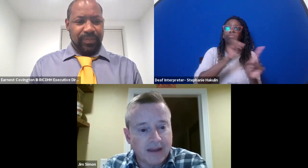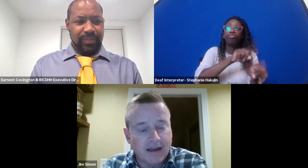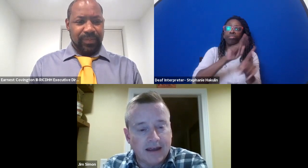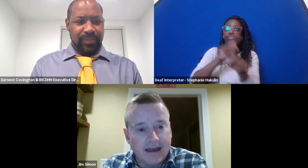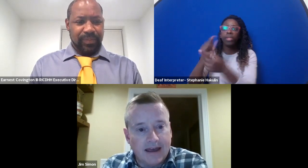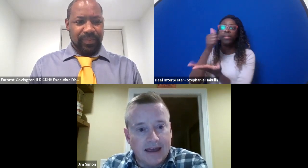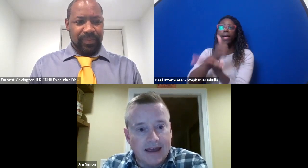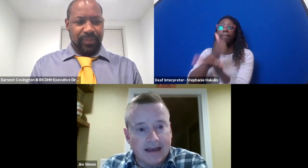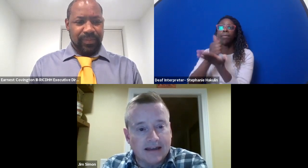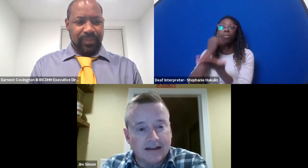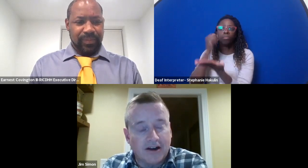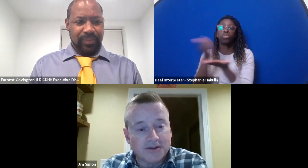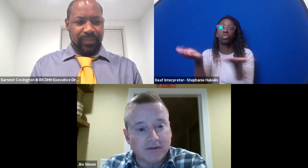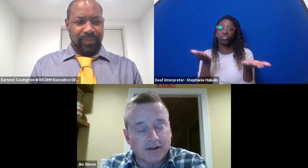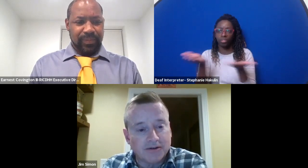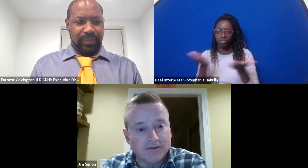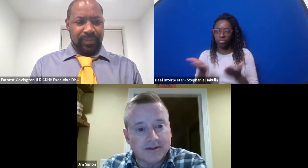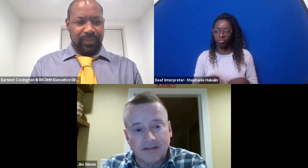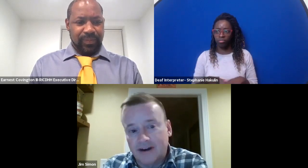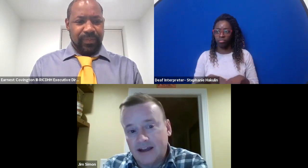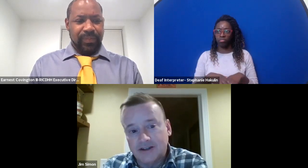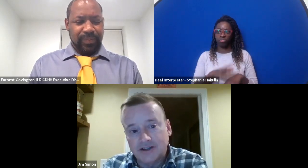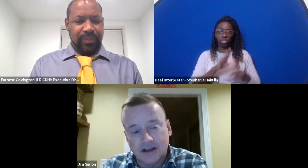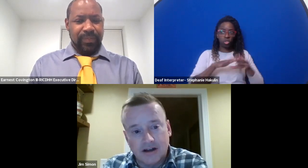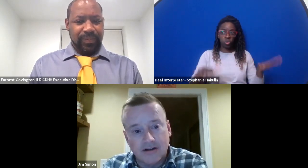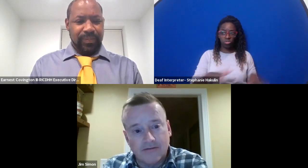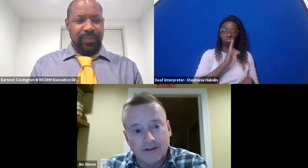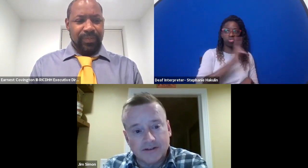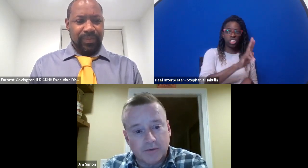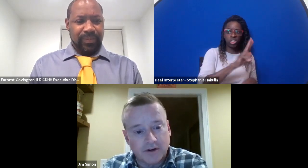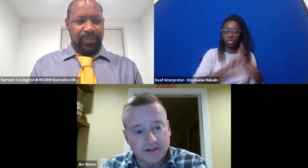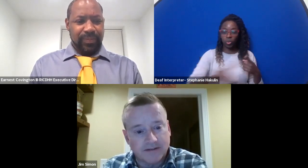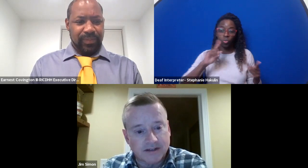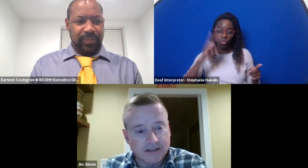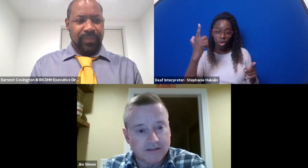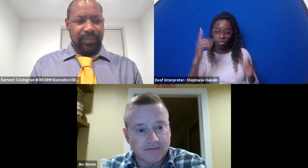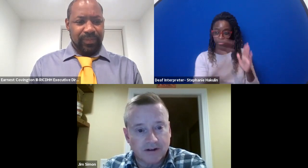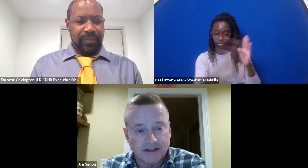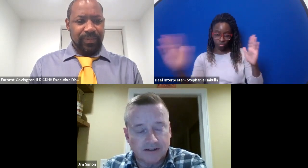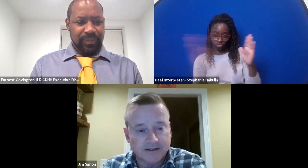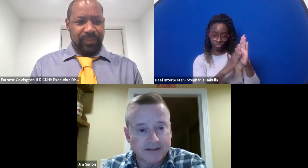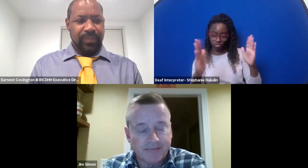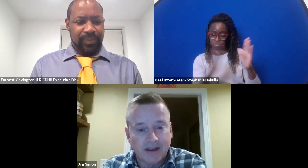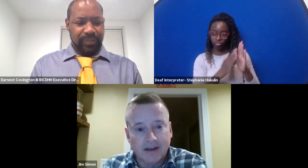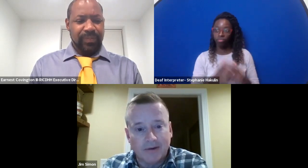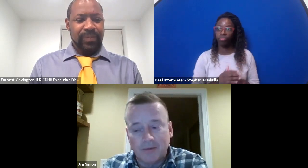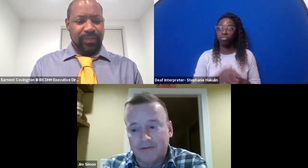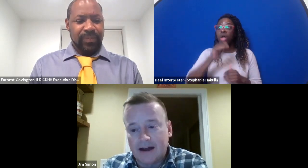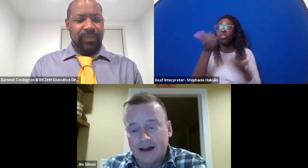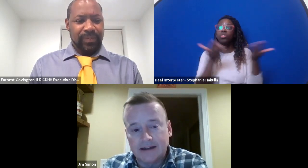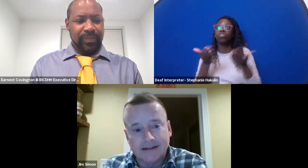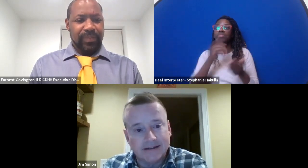21. And it also includes a range of support services for adults.